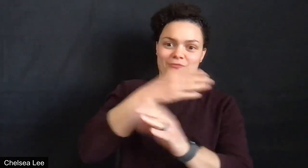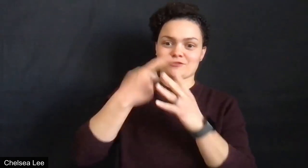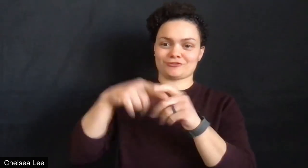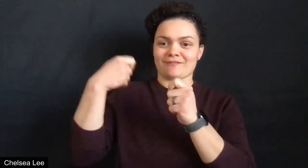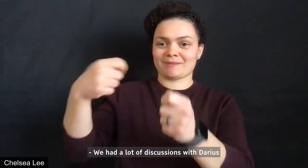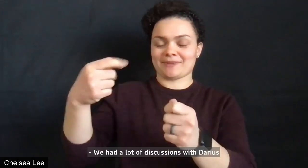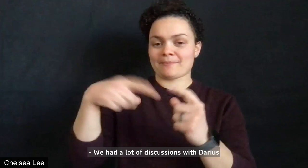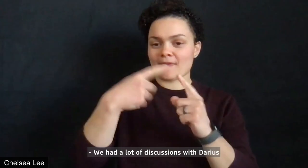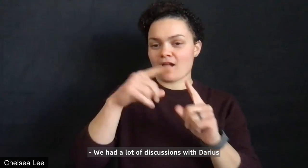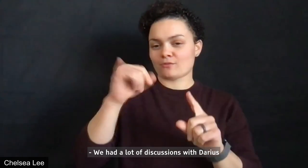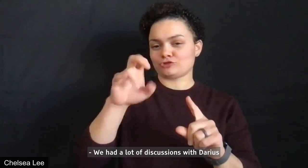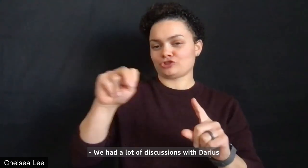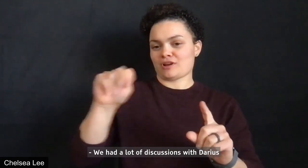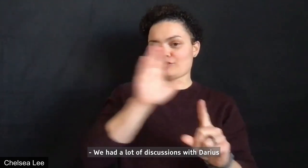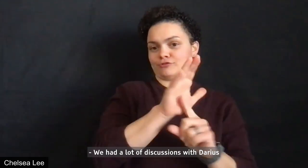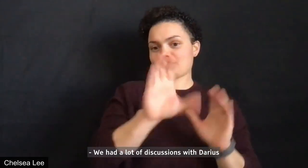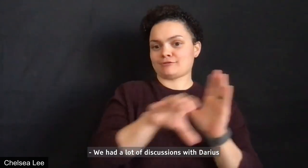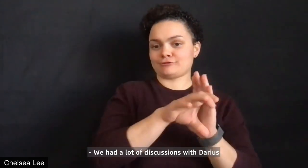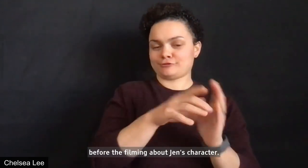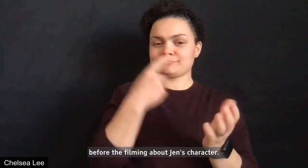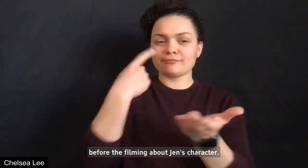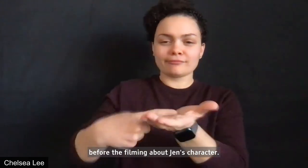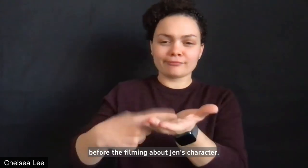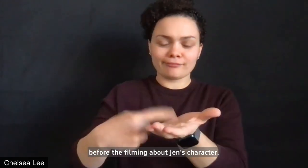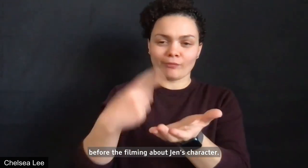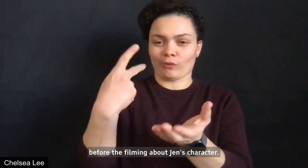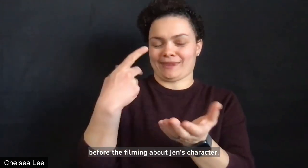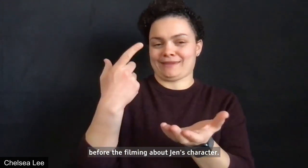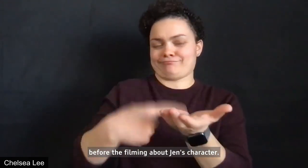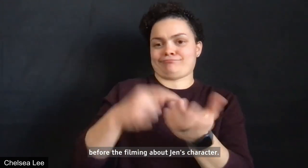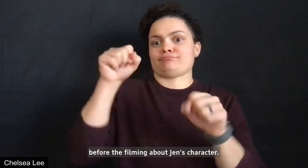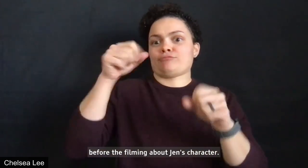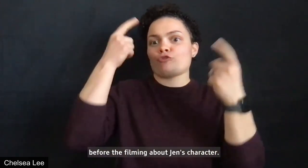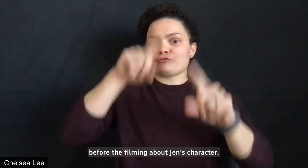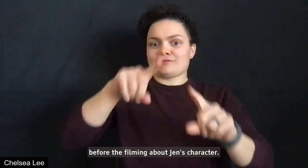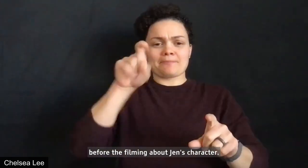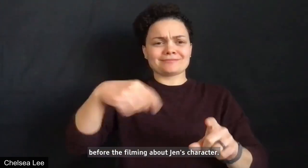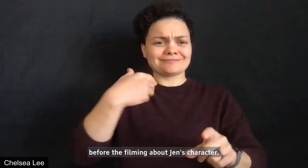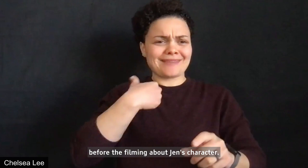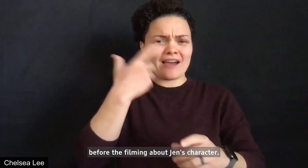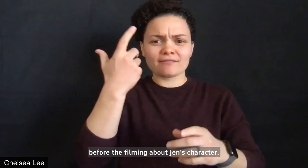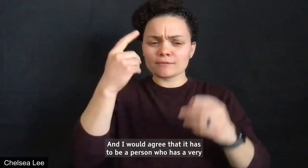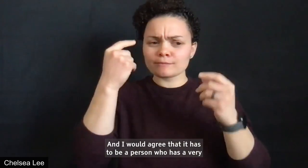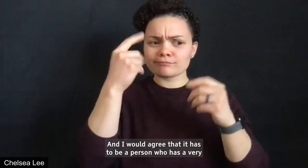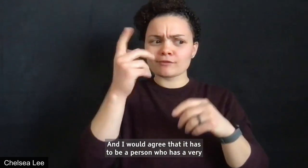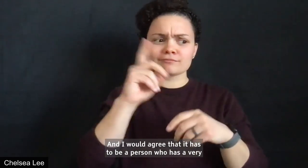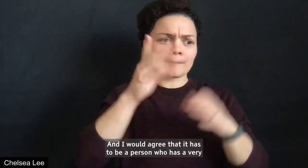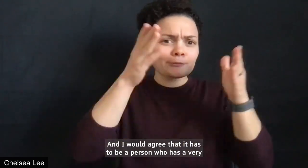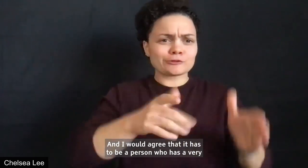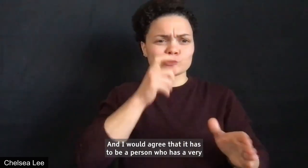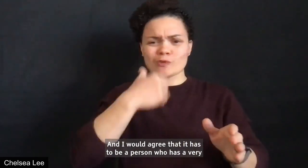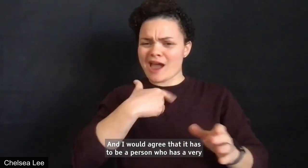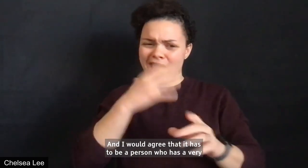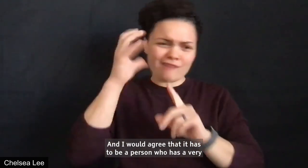I think we had a lot of discussions with Darius before the filming about Jen's character. And I would